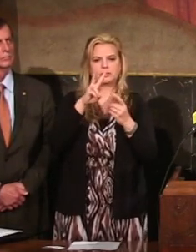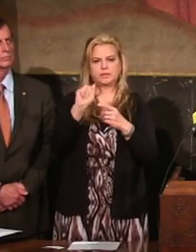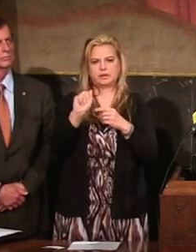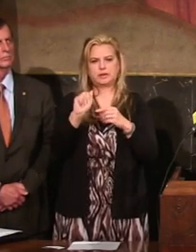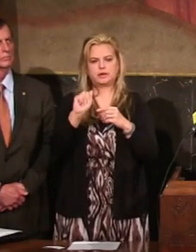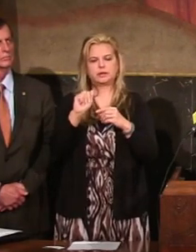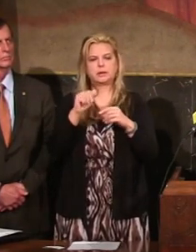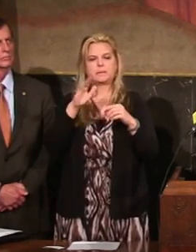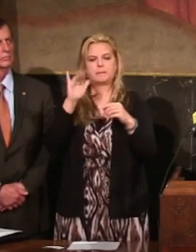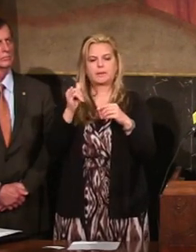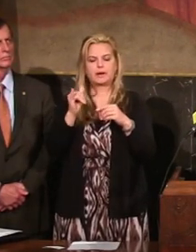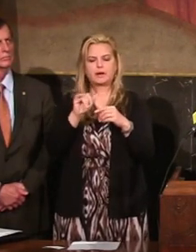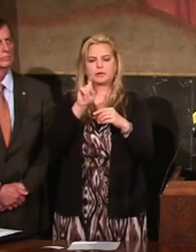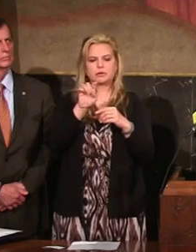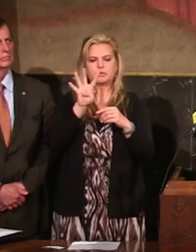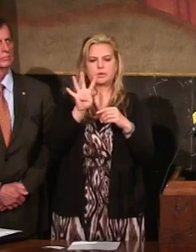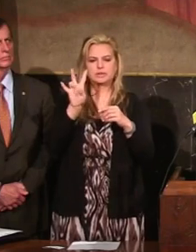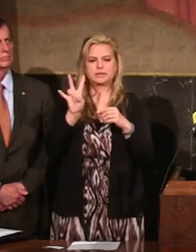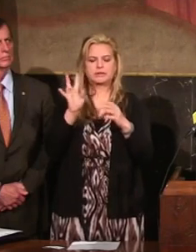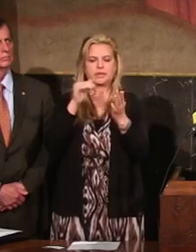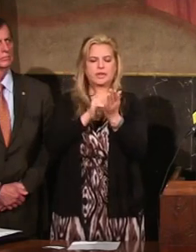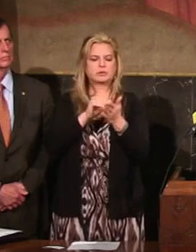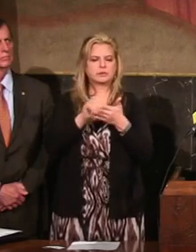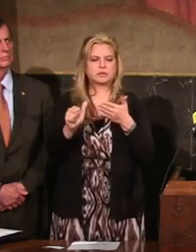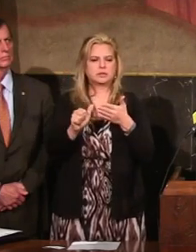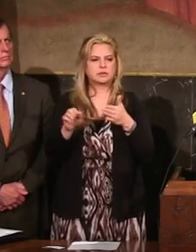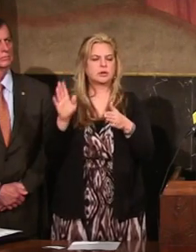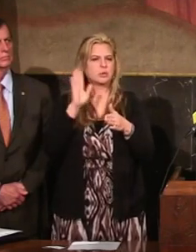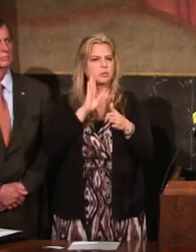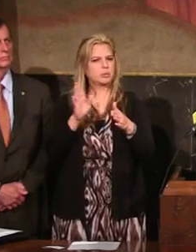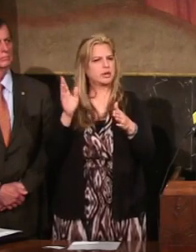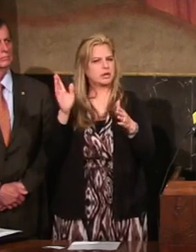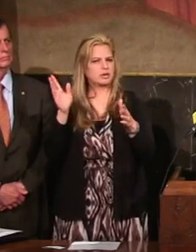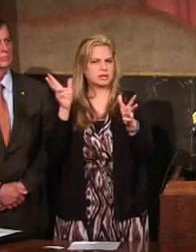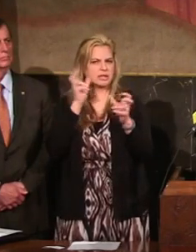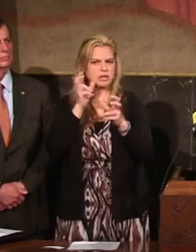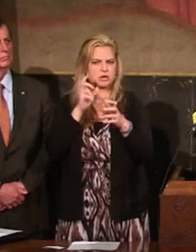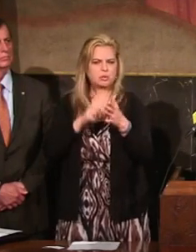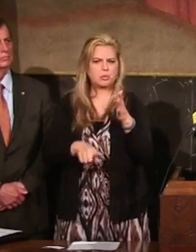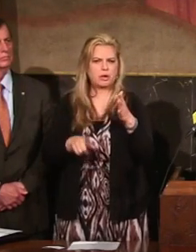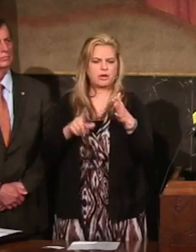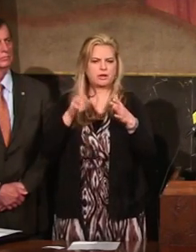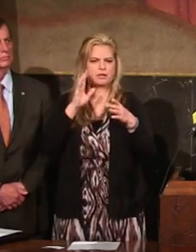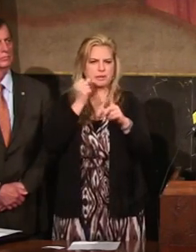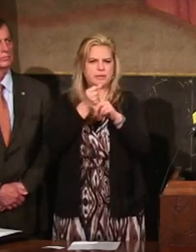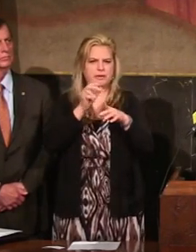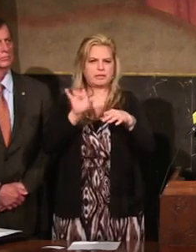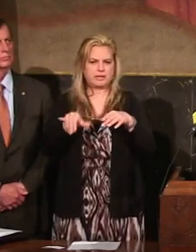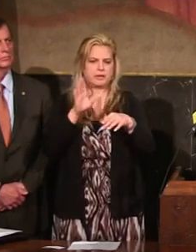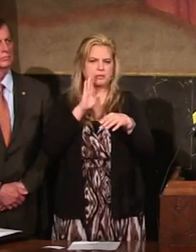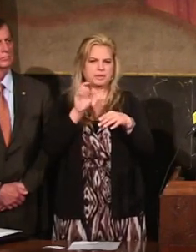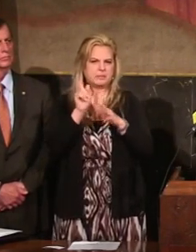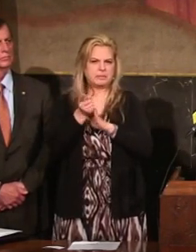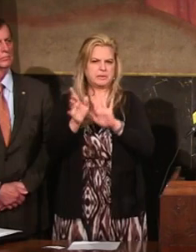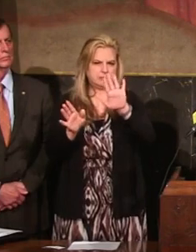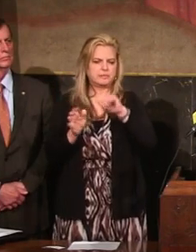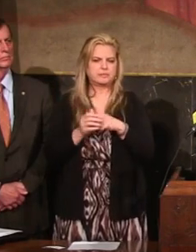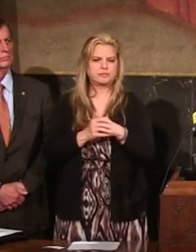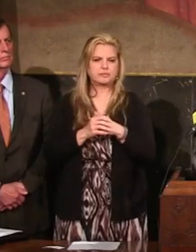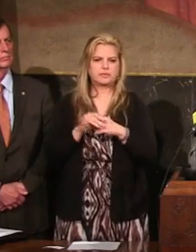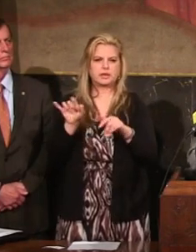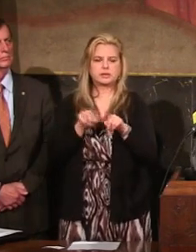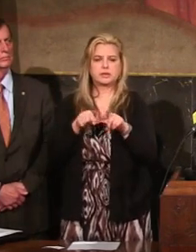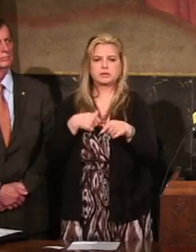about $147,000. You'll hear what the consequences of that cut will be momentarily. Now, as